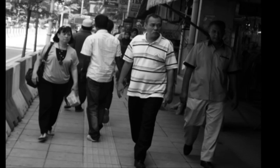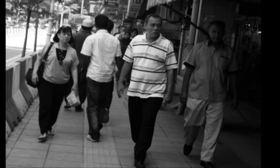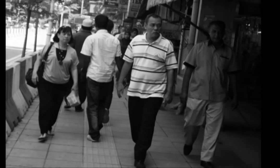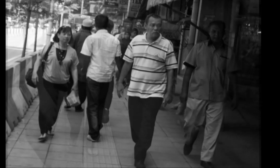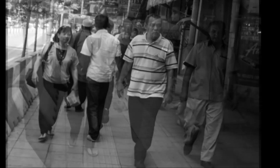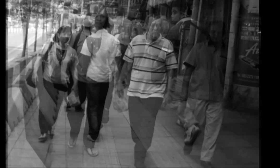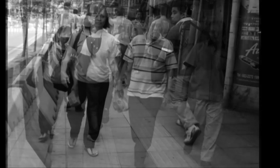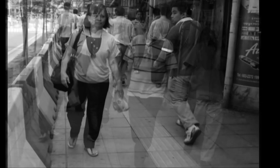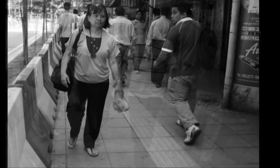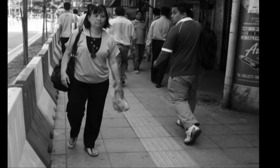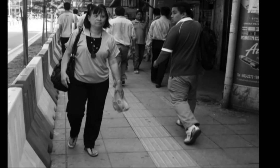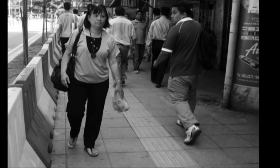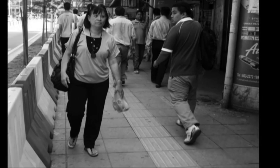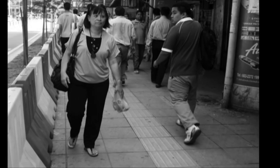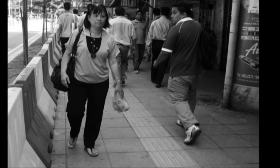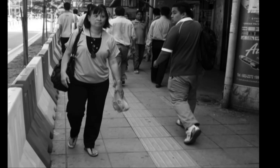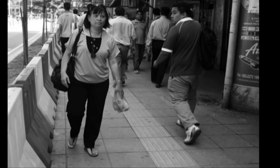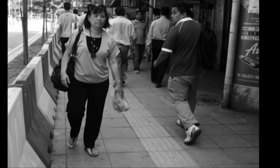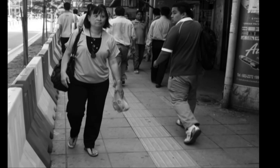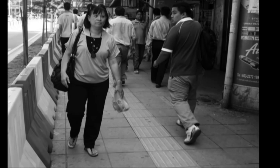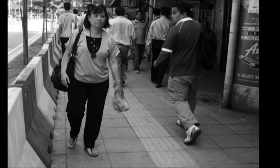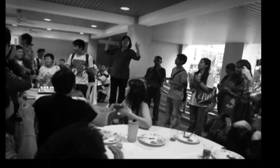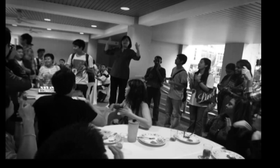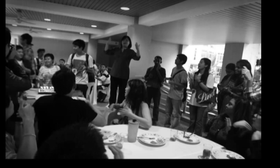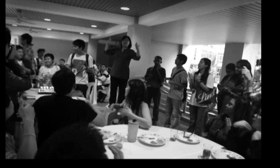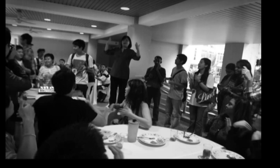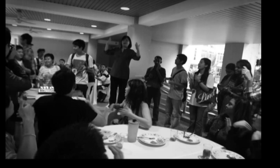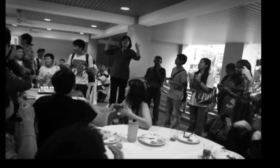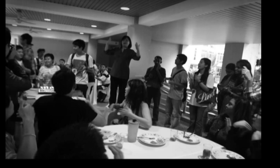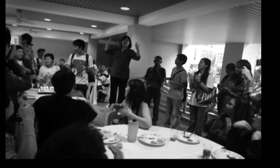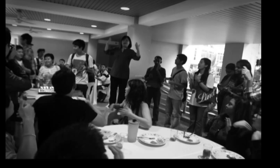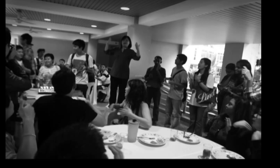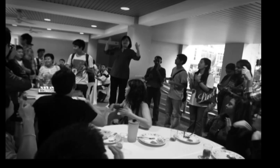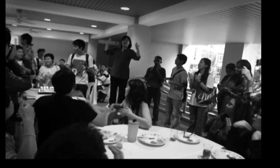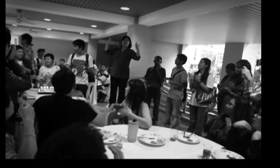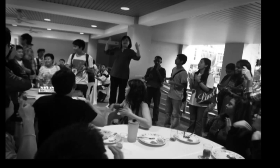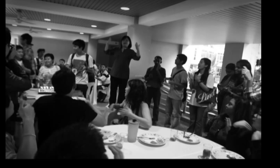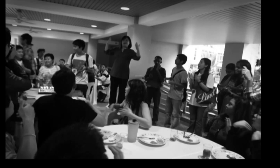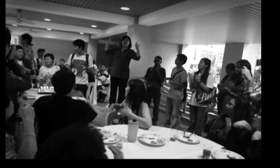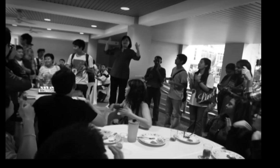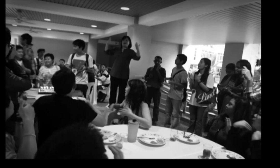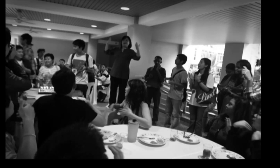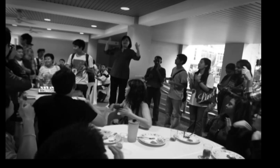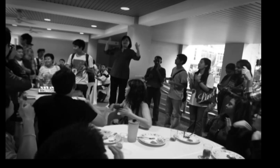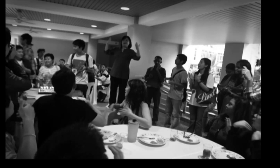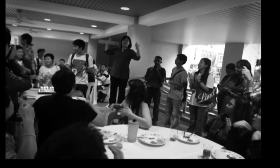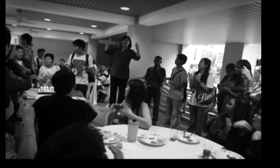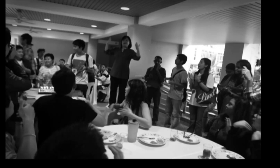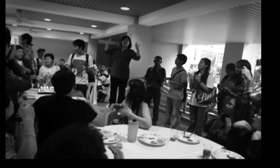language, we call them ourselves, the Babas and the Nyonyas. I have a Chinese name, but I don't speak Chinese. And I realized that